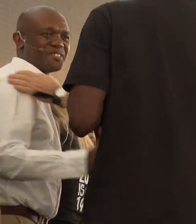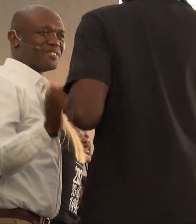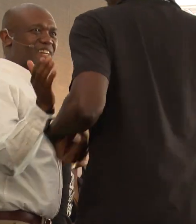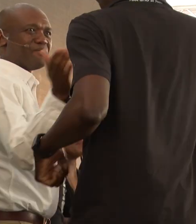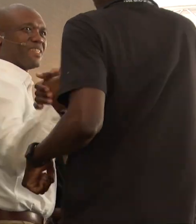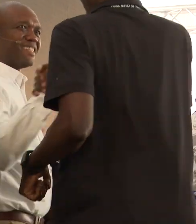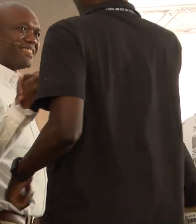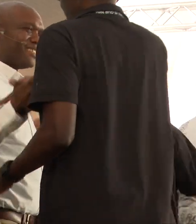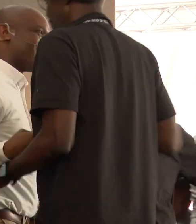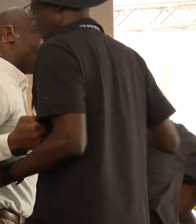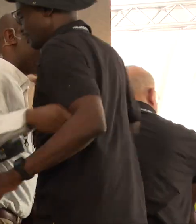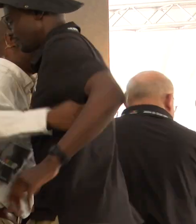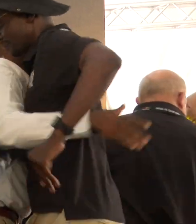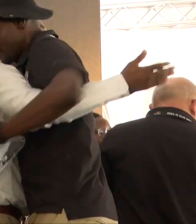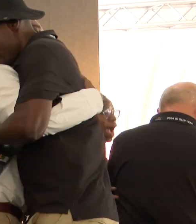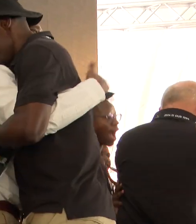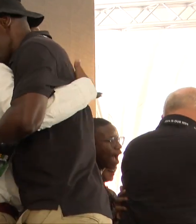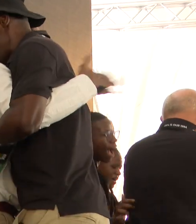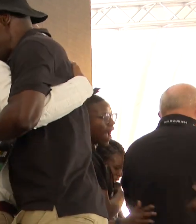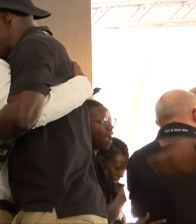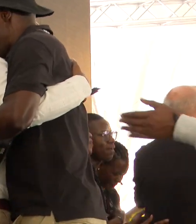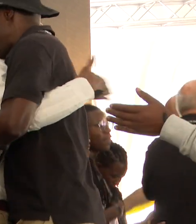emukalelani